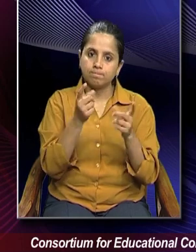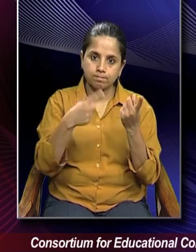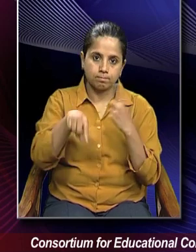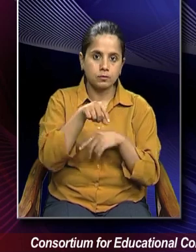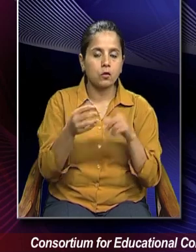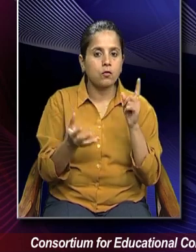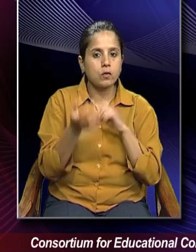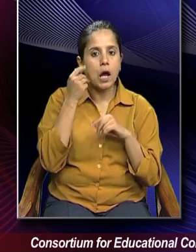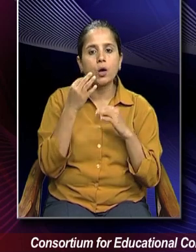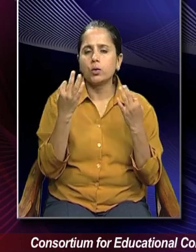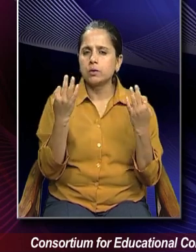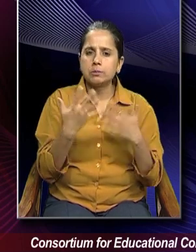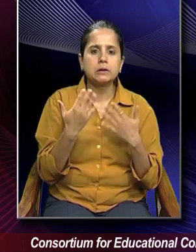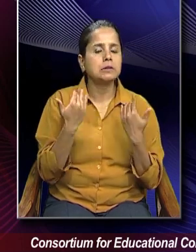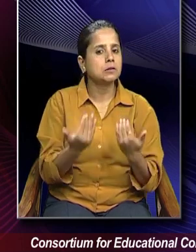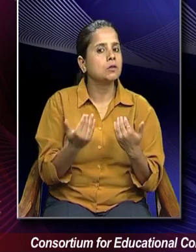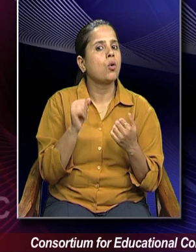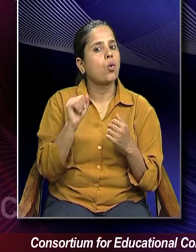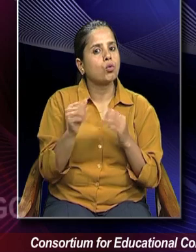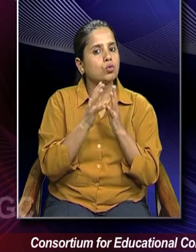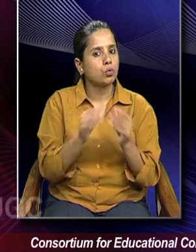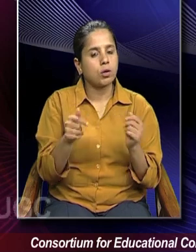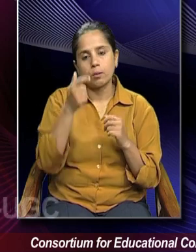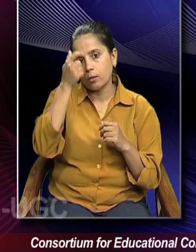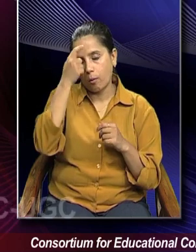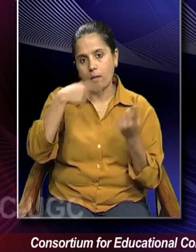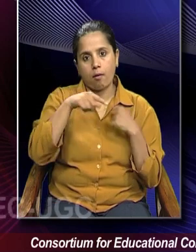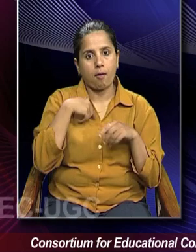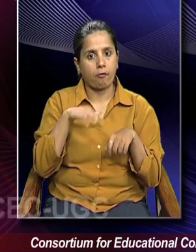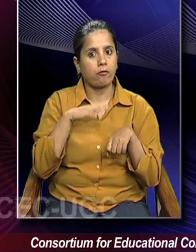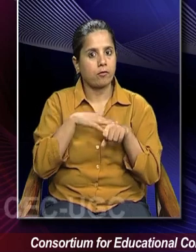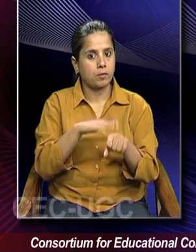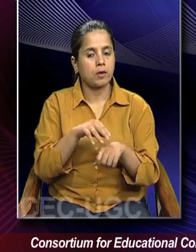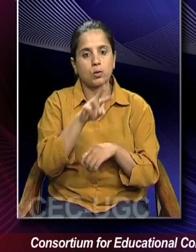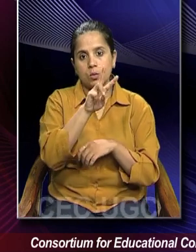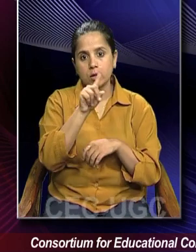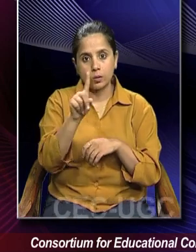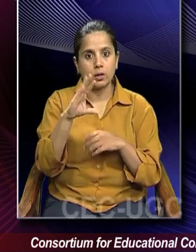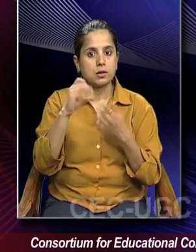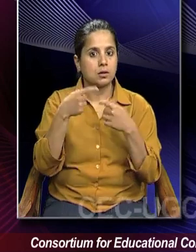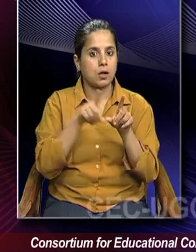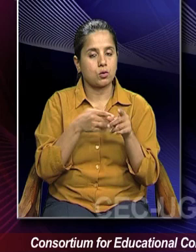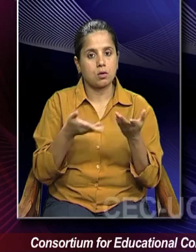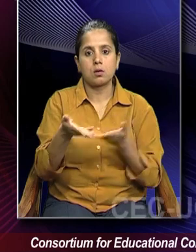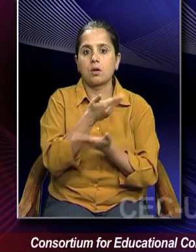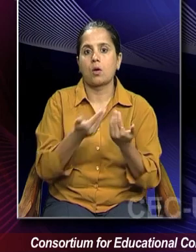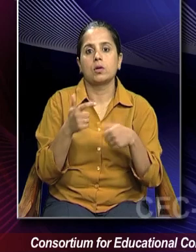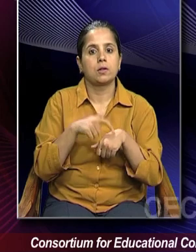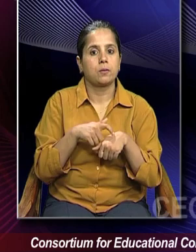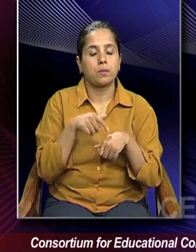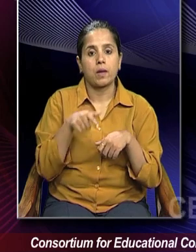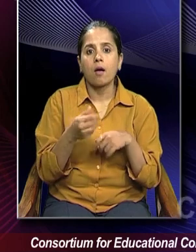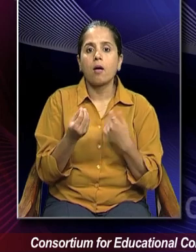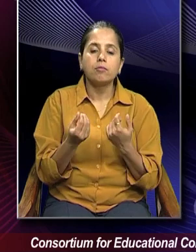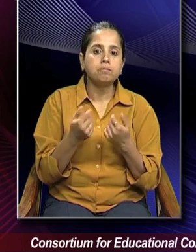find a unique solution to the problems which we are facing in 21st century. So, with this as a